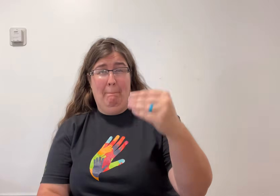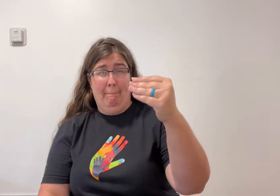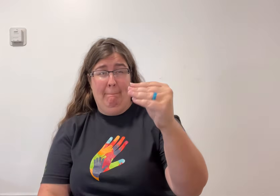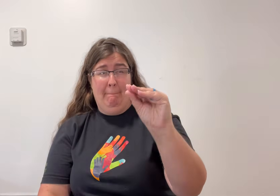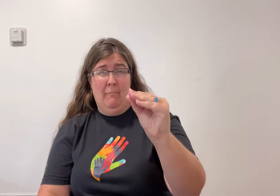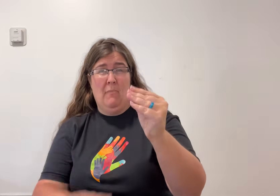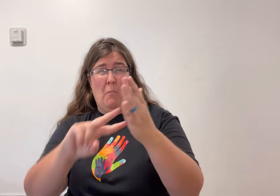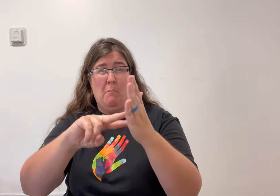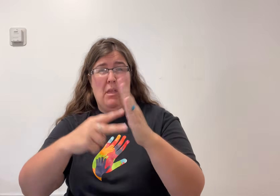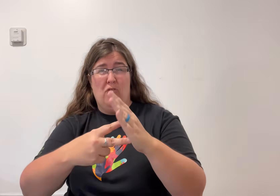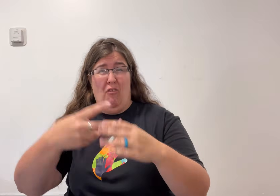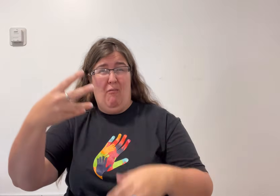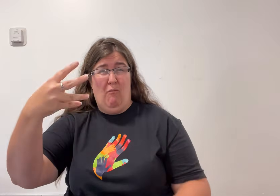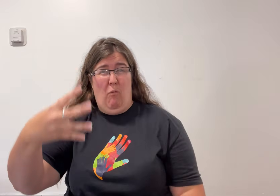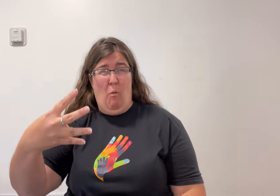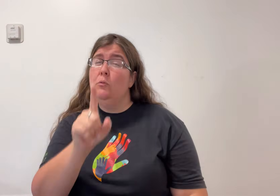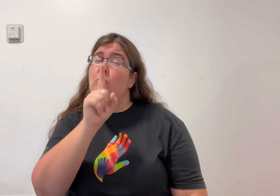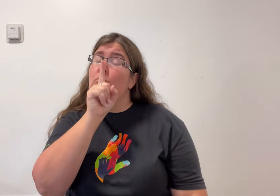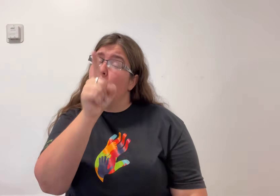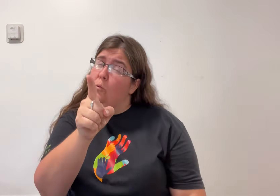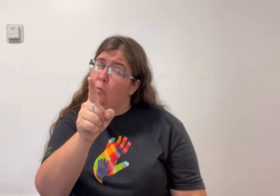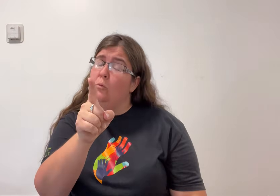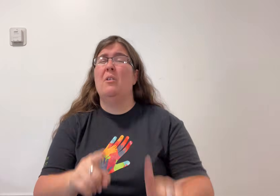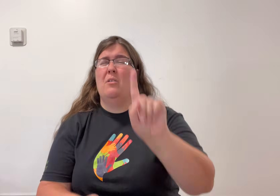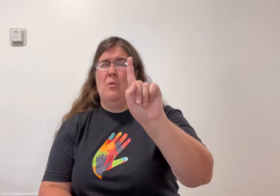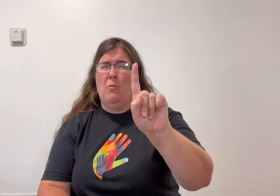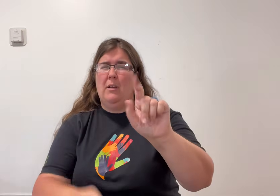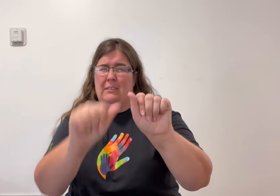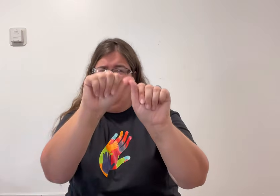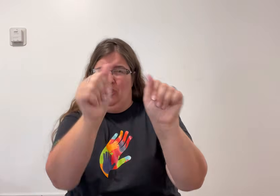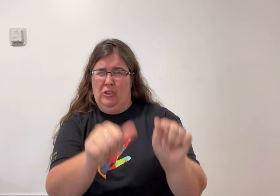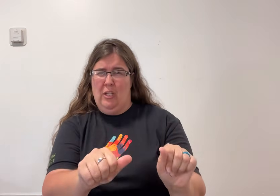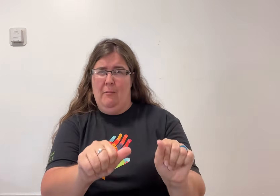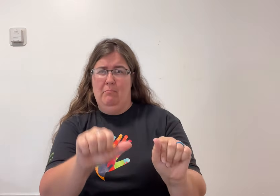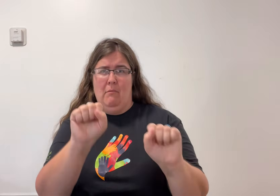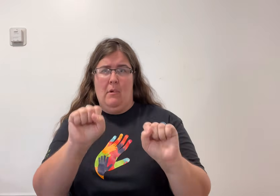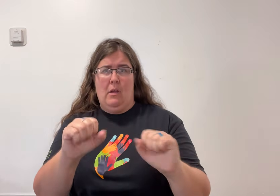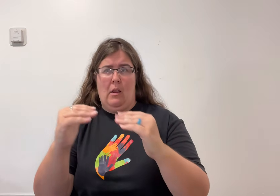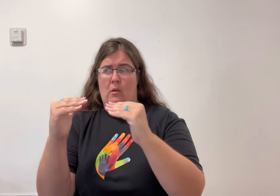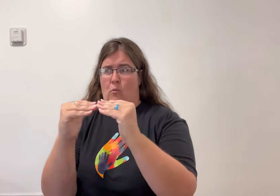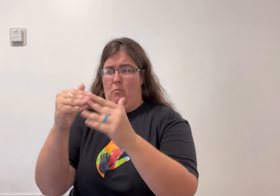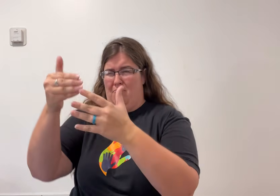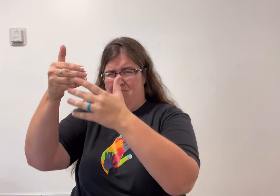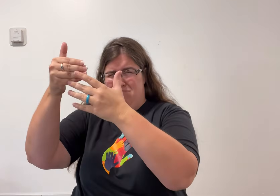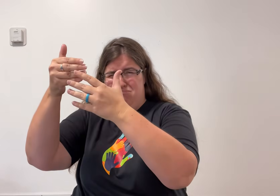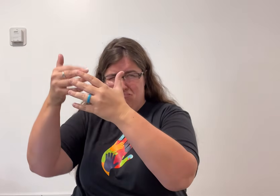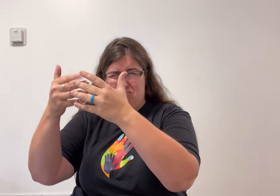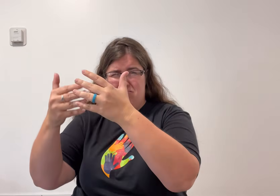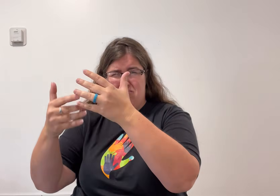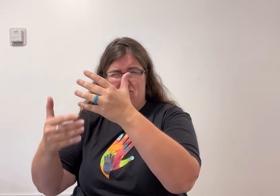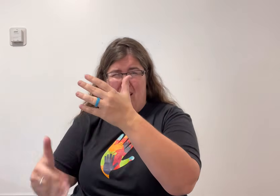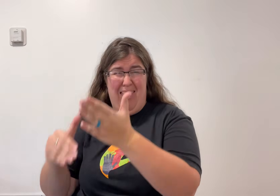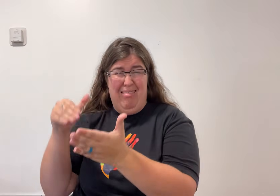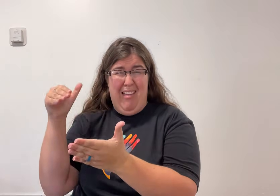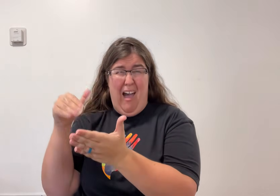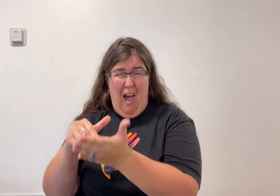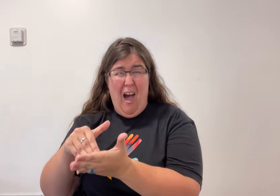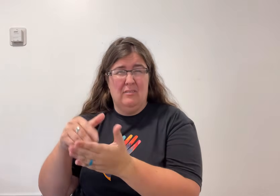One hand shape made 4 signs, but really, one hand shape can make thousands of